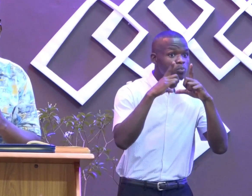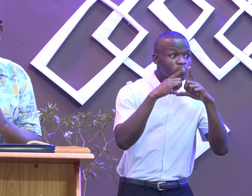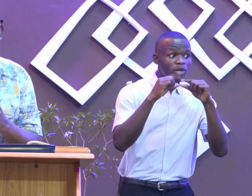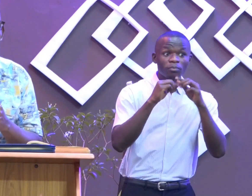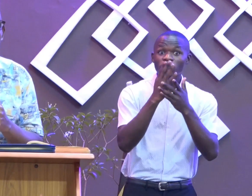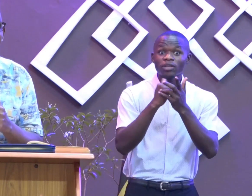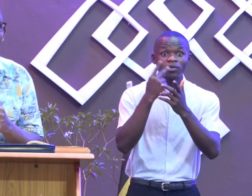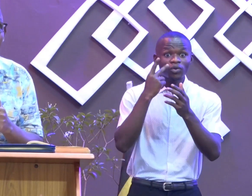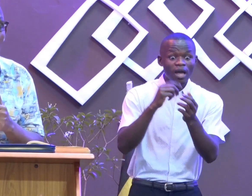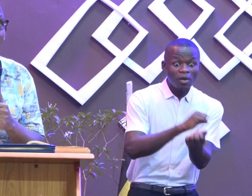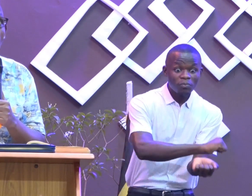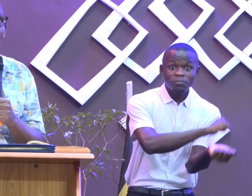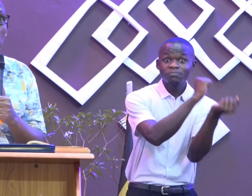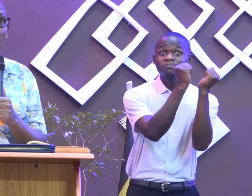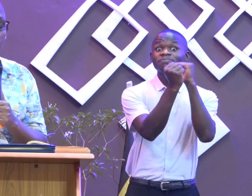They